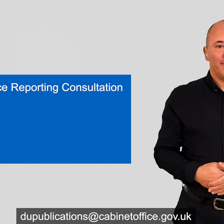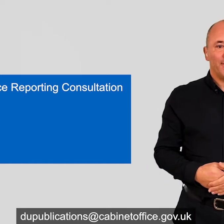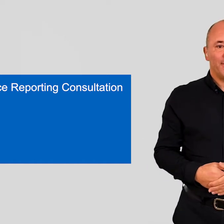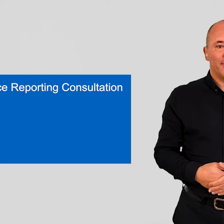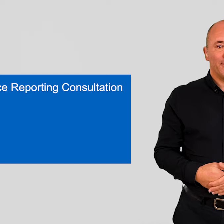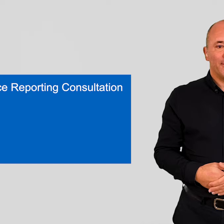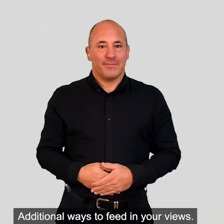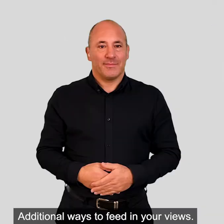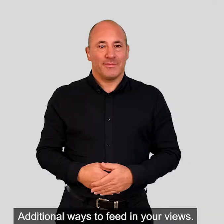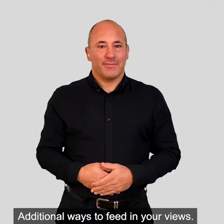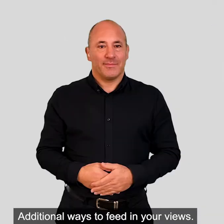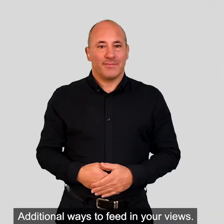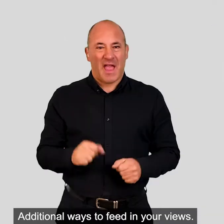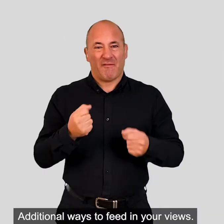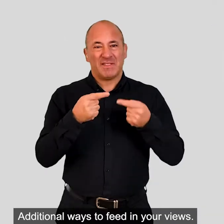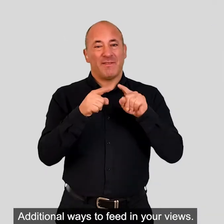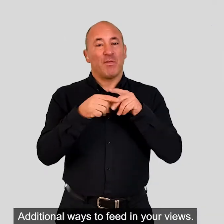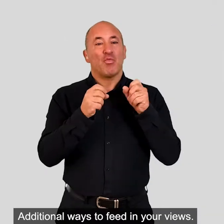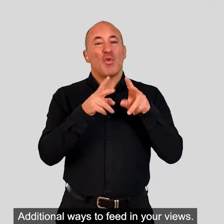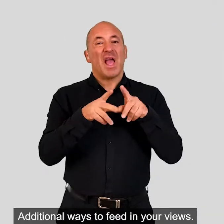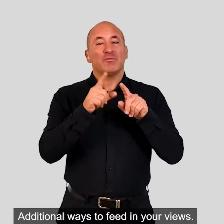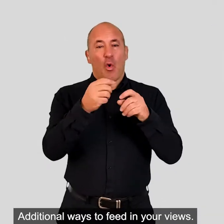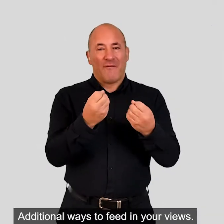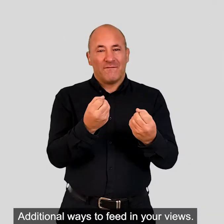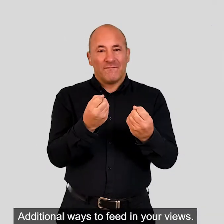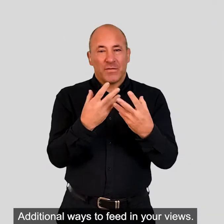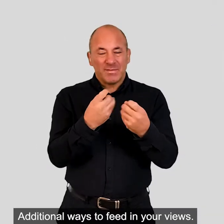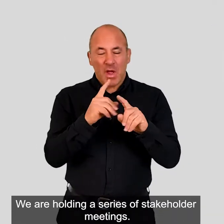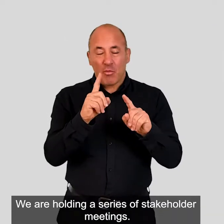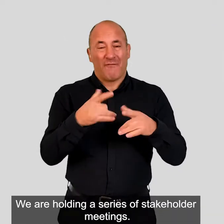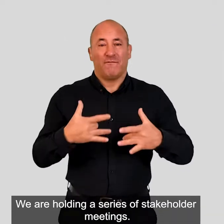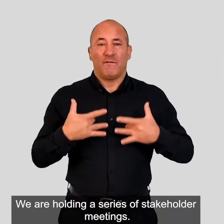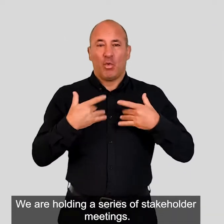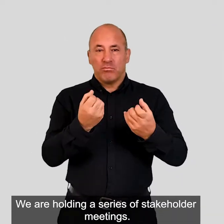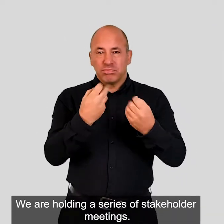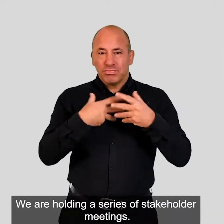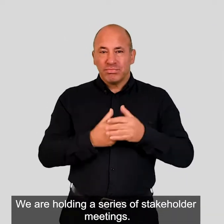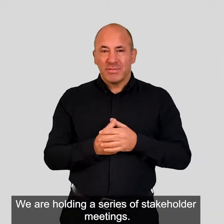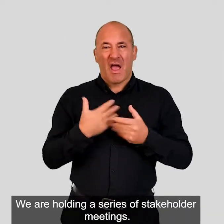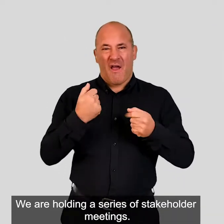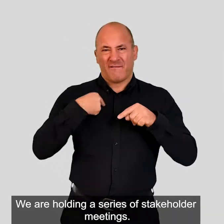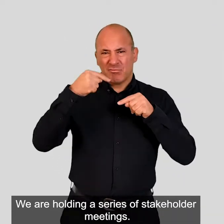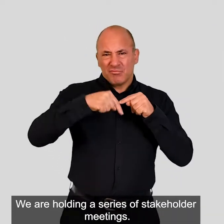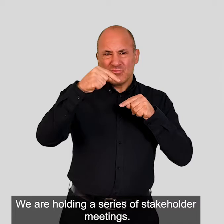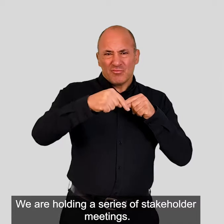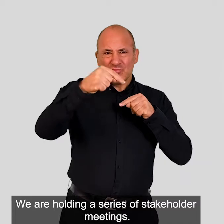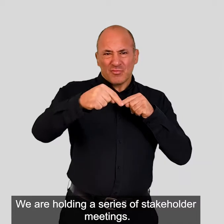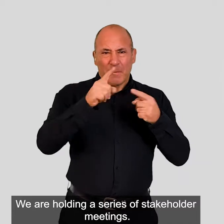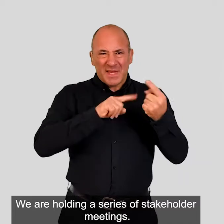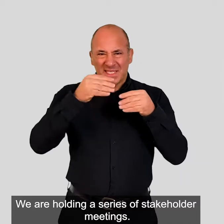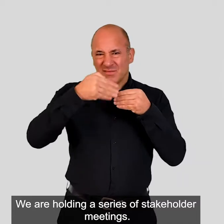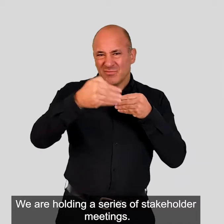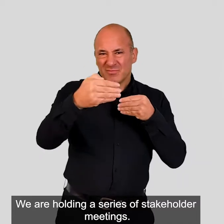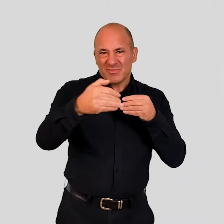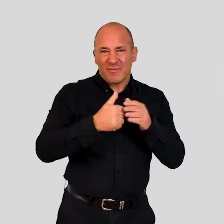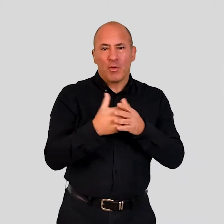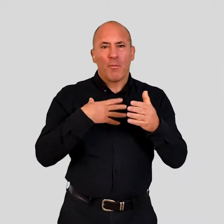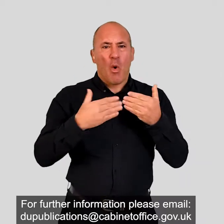duplications@cabinetoffice.gov.uk. Additional ways to feed in your views. We're holding a series of stakeholder meetings. For